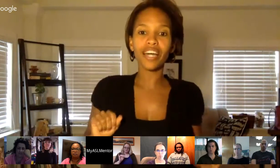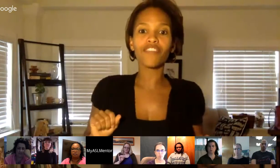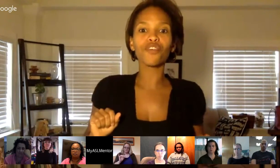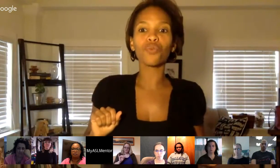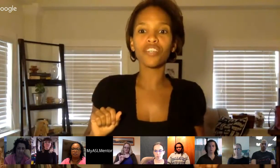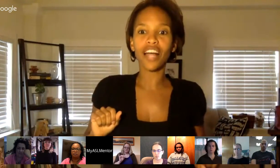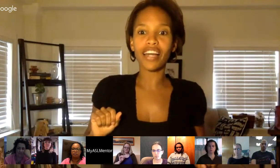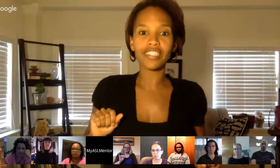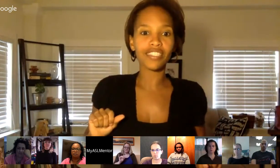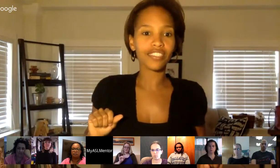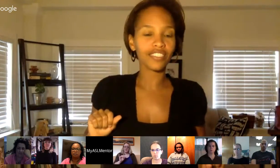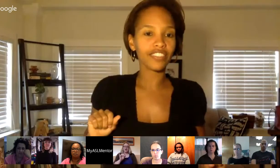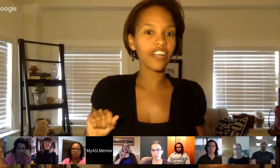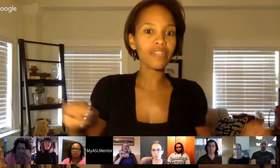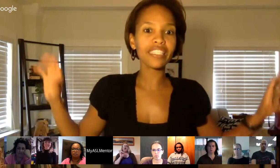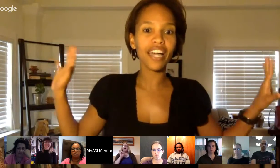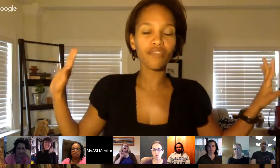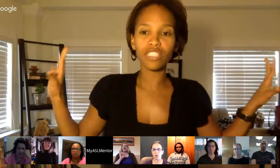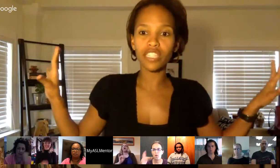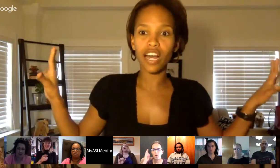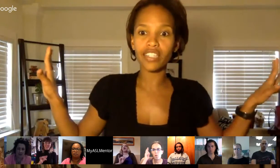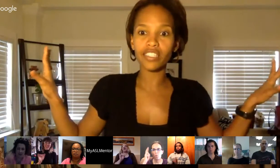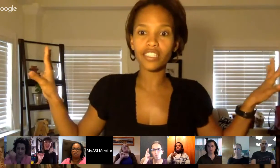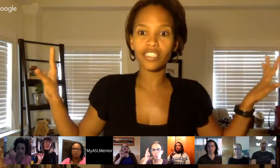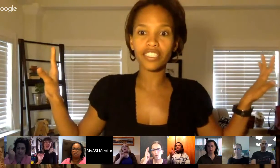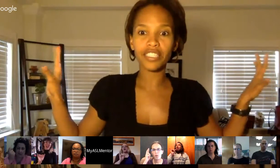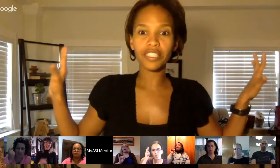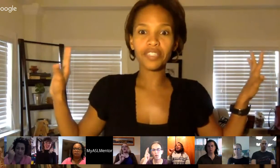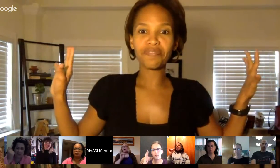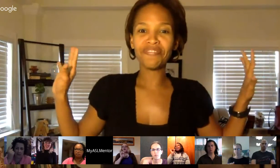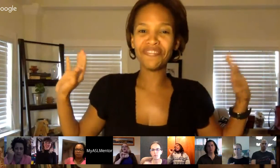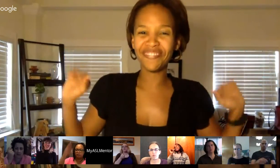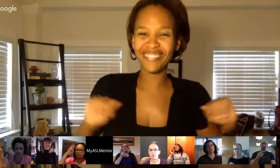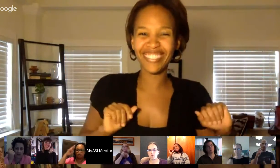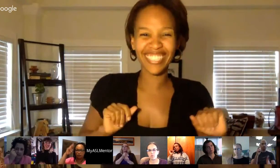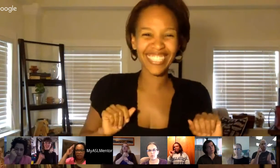What's the sign for realize? Everybody sign realize.